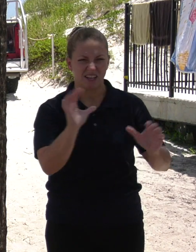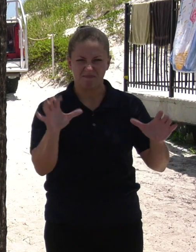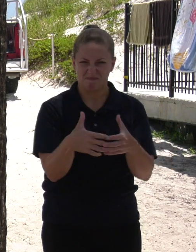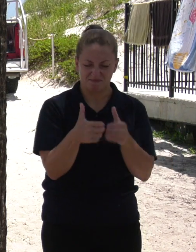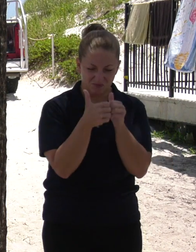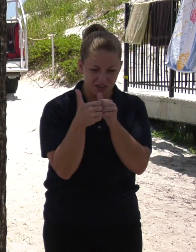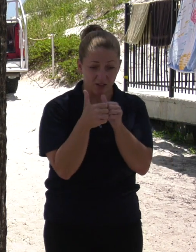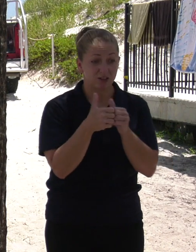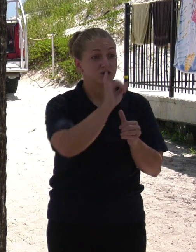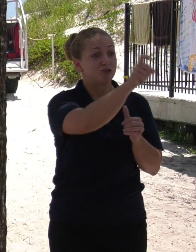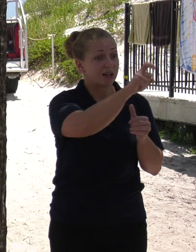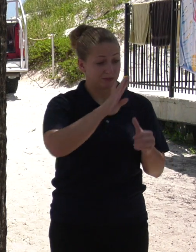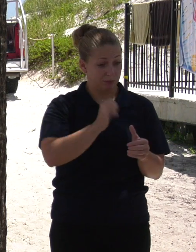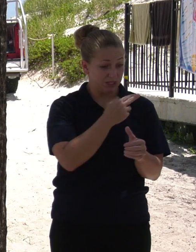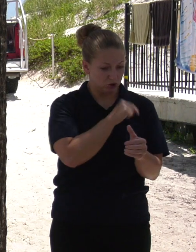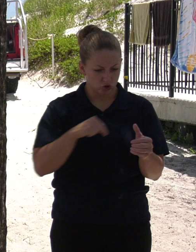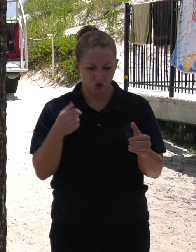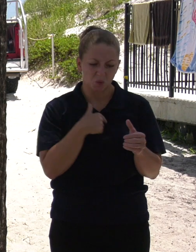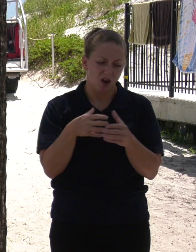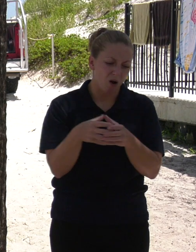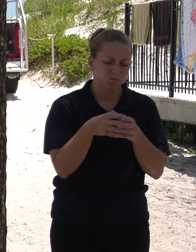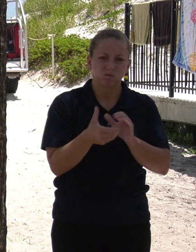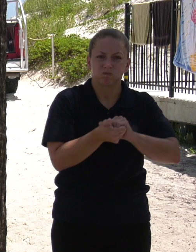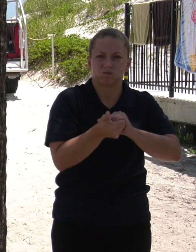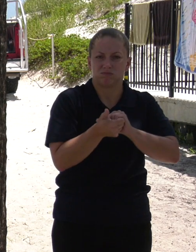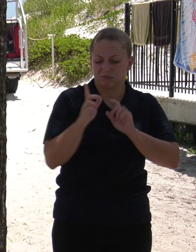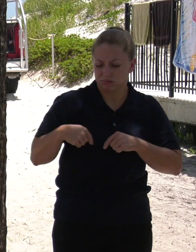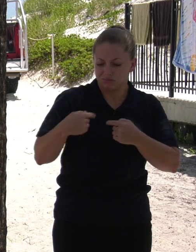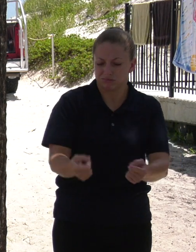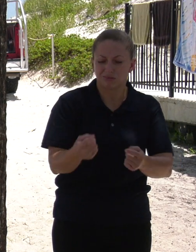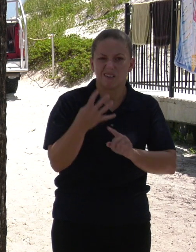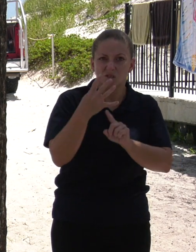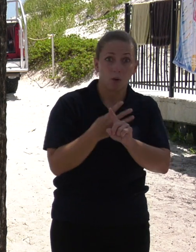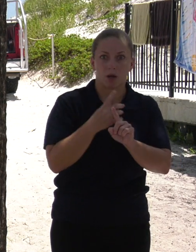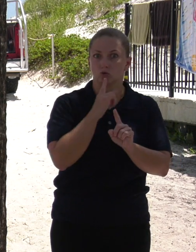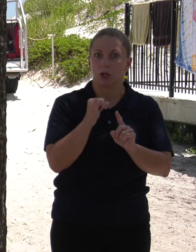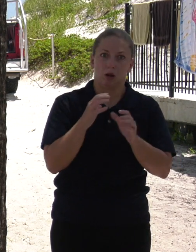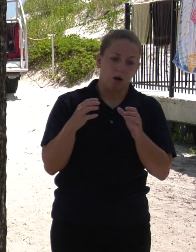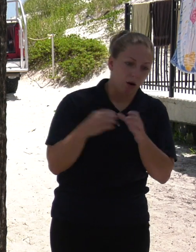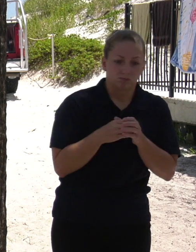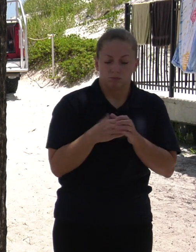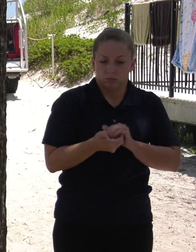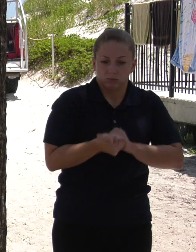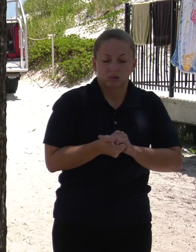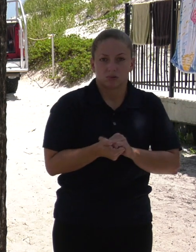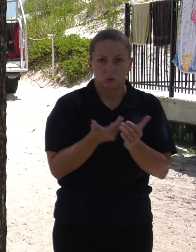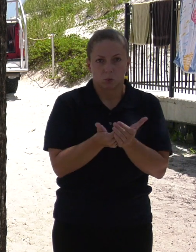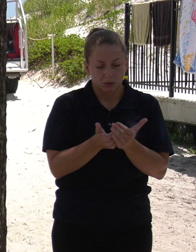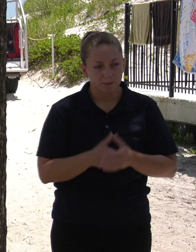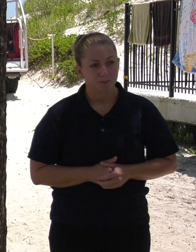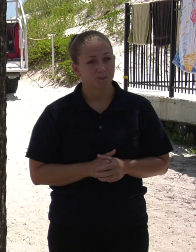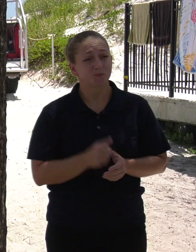Jacksonville. That's how we've been operating over time, and especially over the last 4 months. So I want to say that experience does